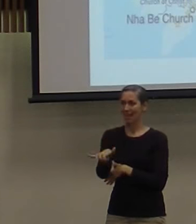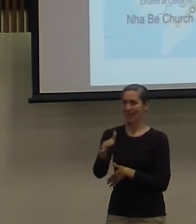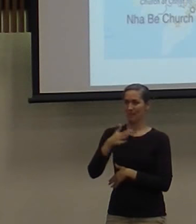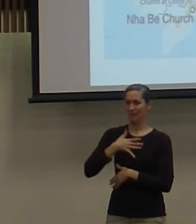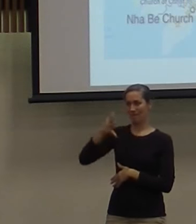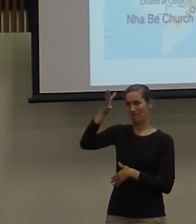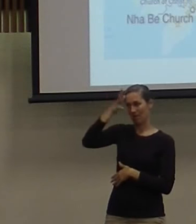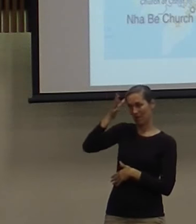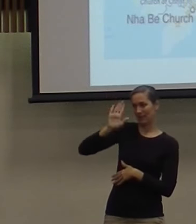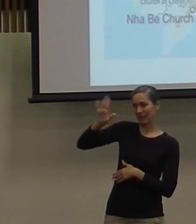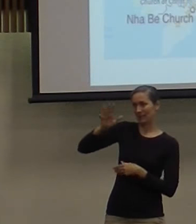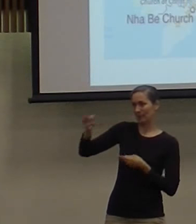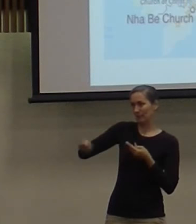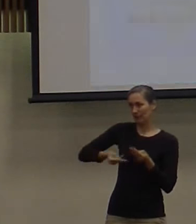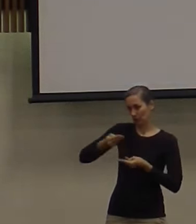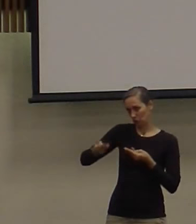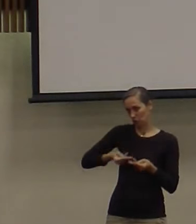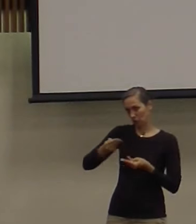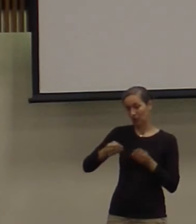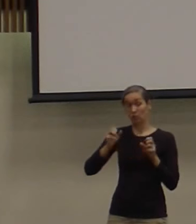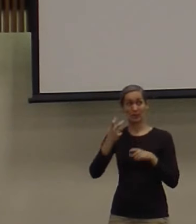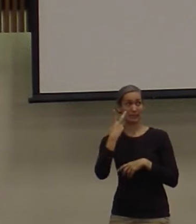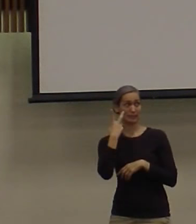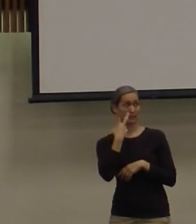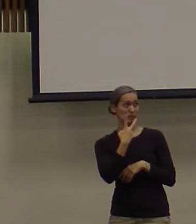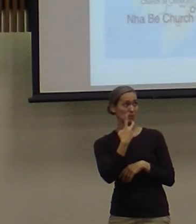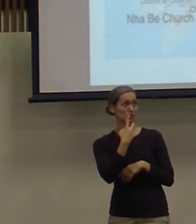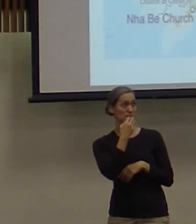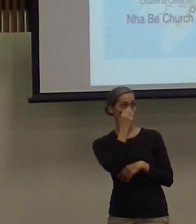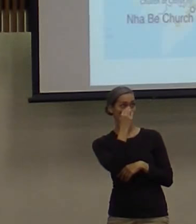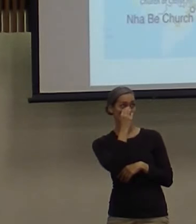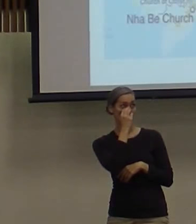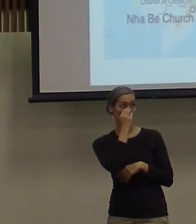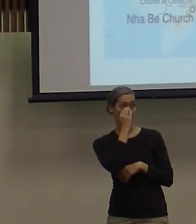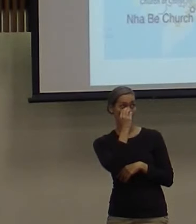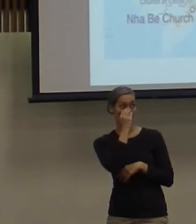and you can see here. This is oops, sorry.